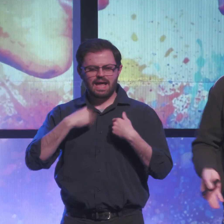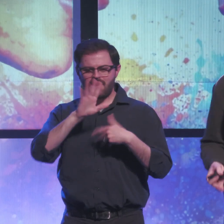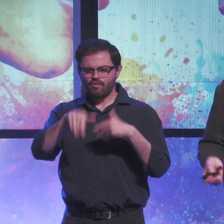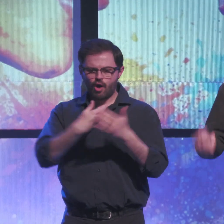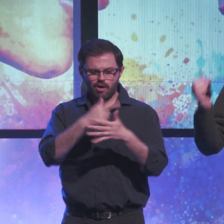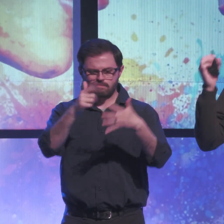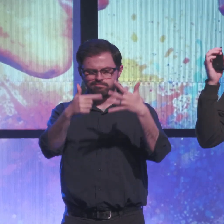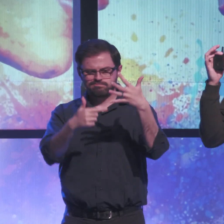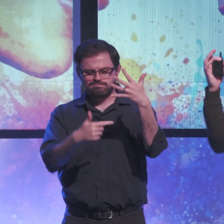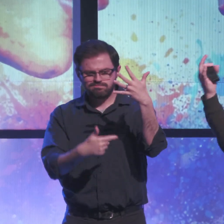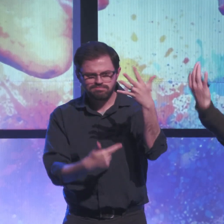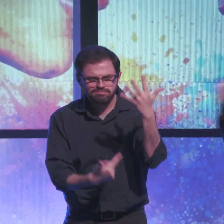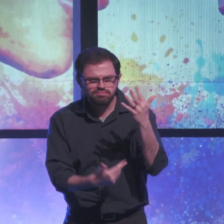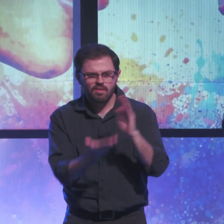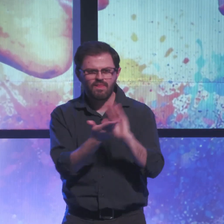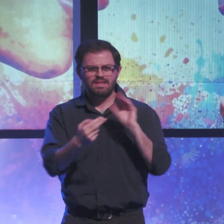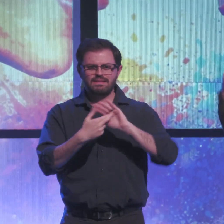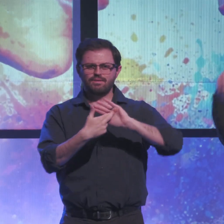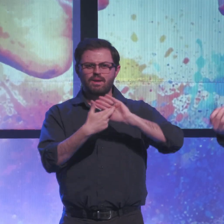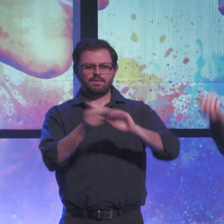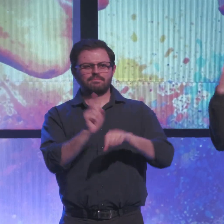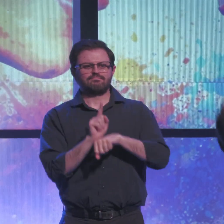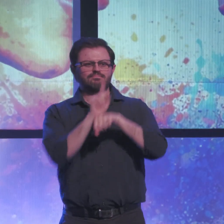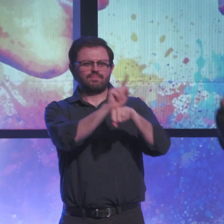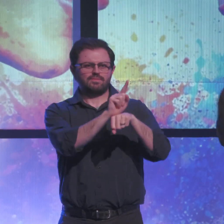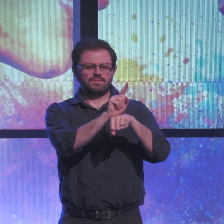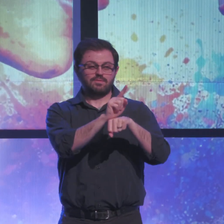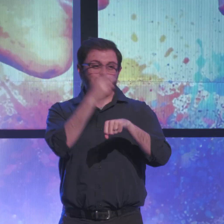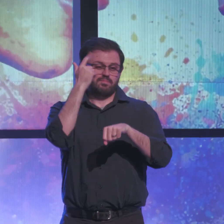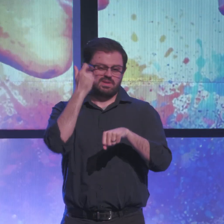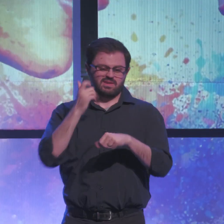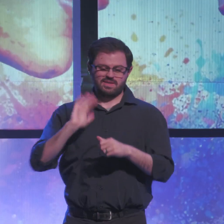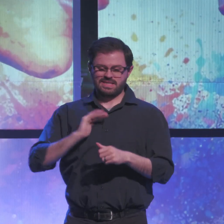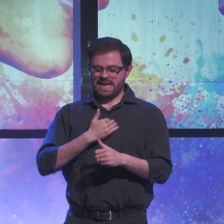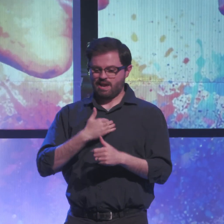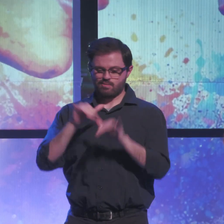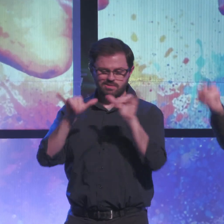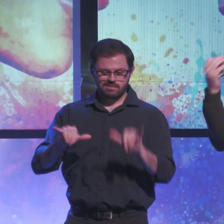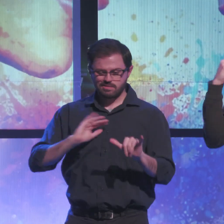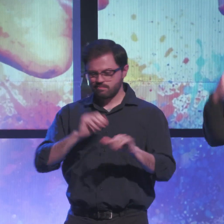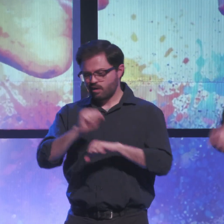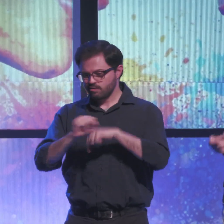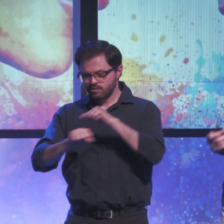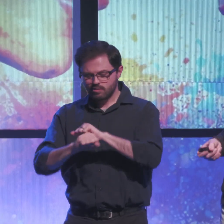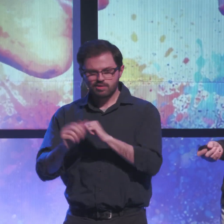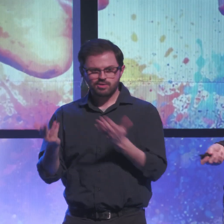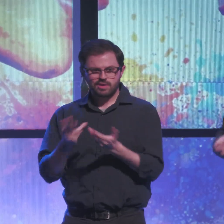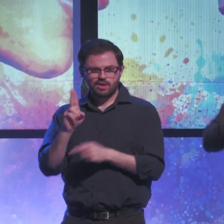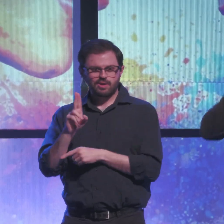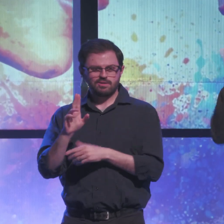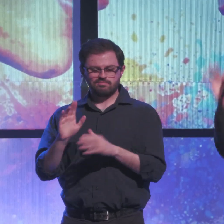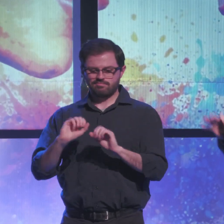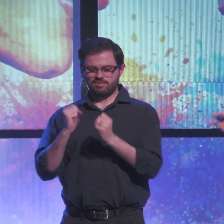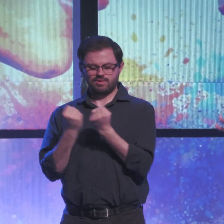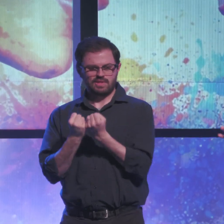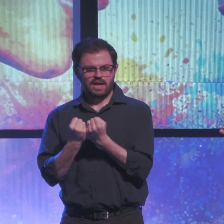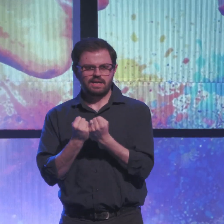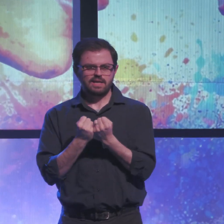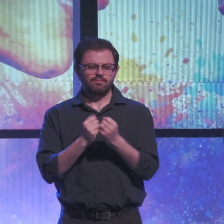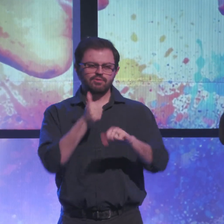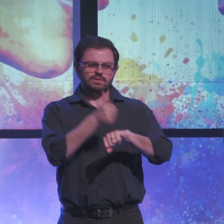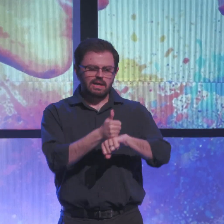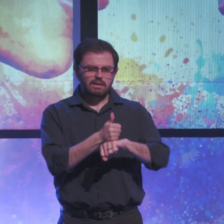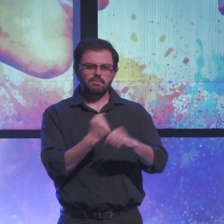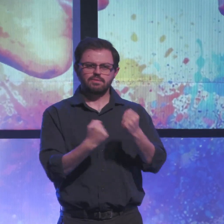and structures that hold us together were created for people who look like me, who love like me, who are gendered like me, all of those